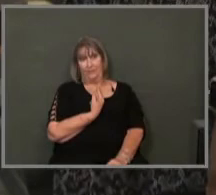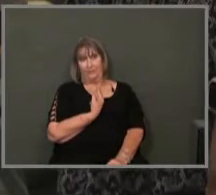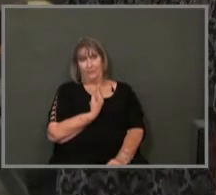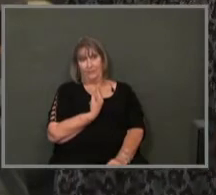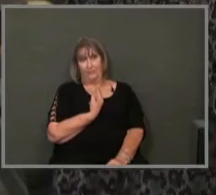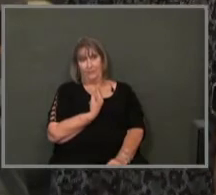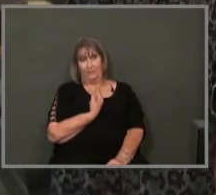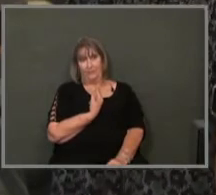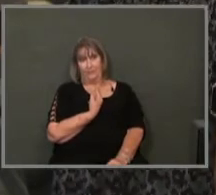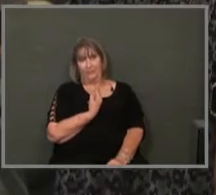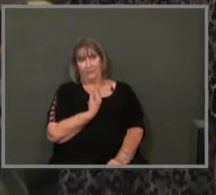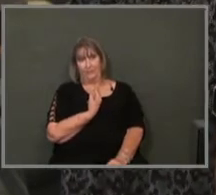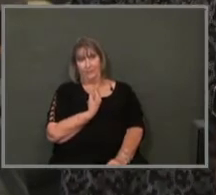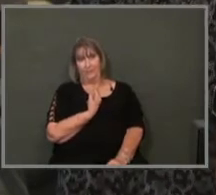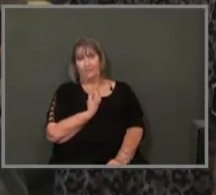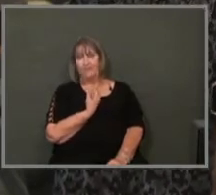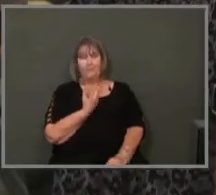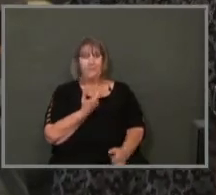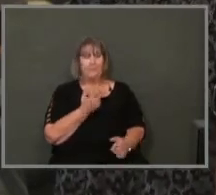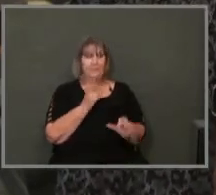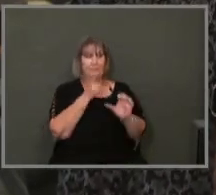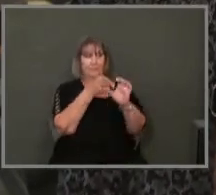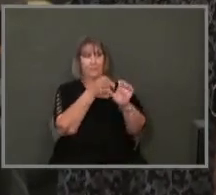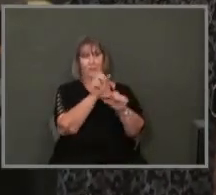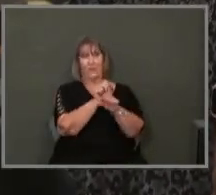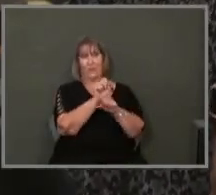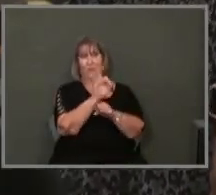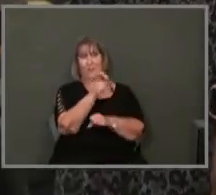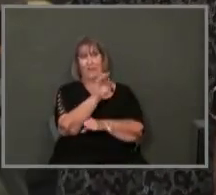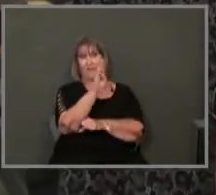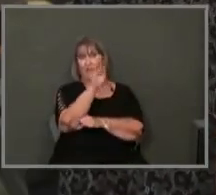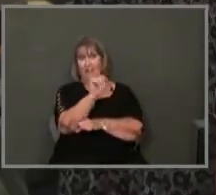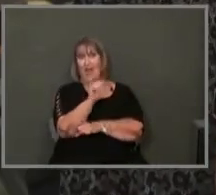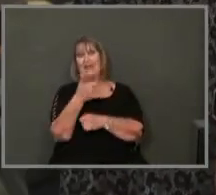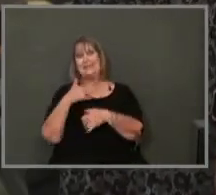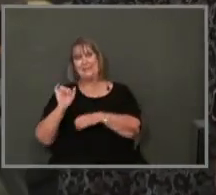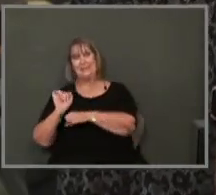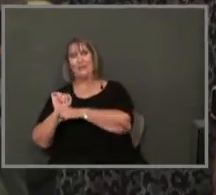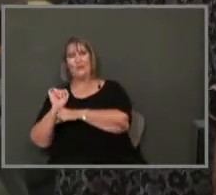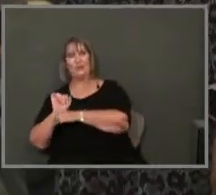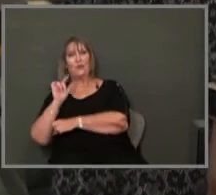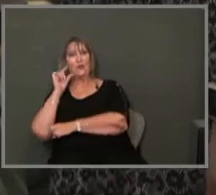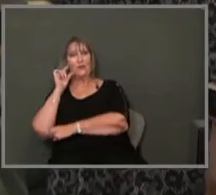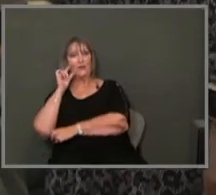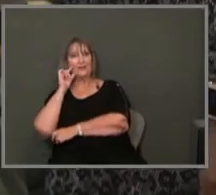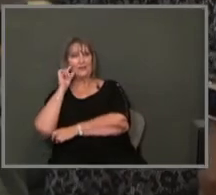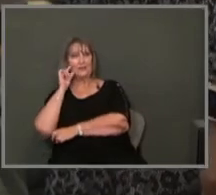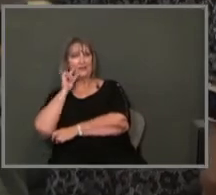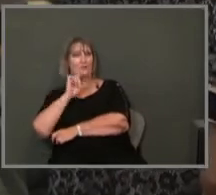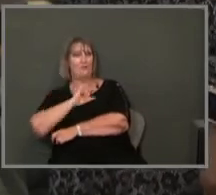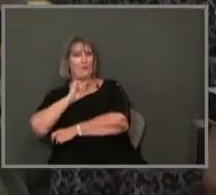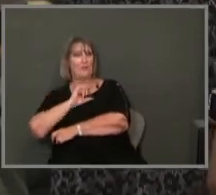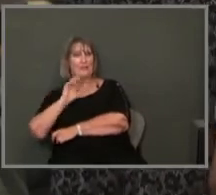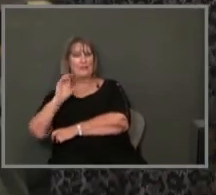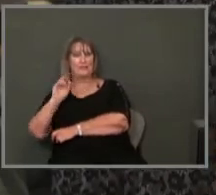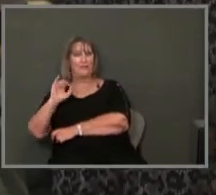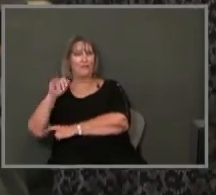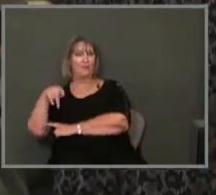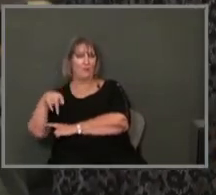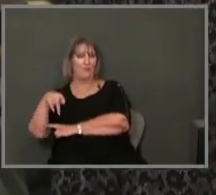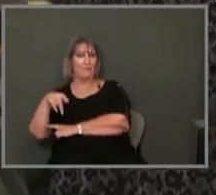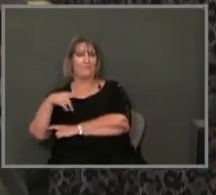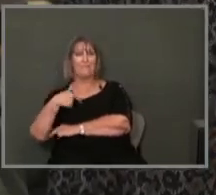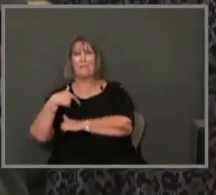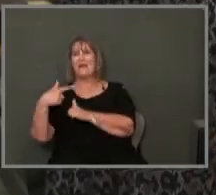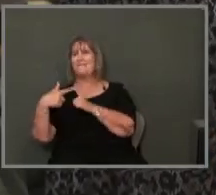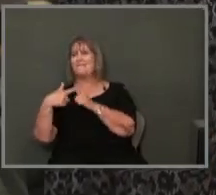to work for the FBI and still be with the program. Many years ago when I was in college and with my first